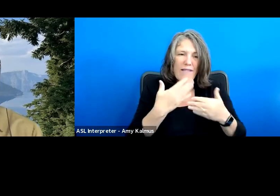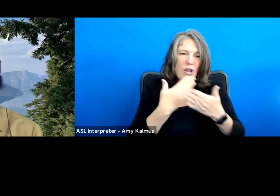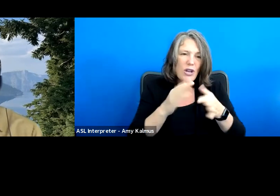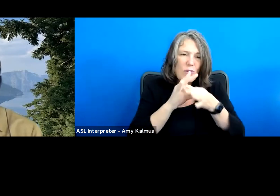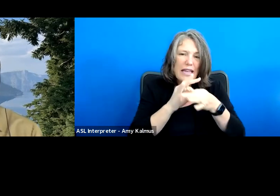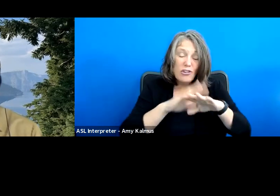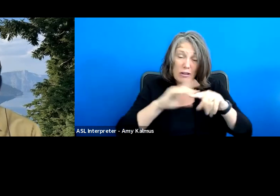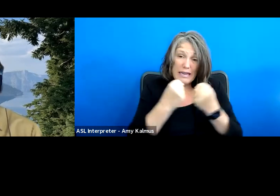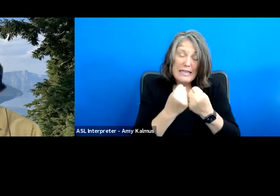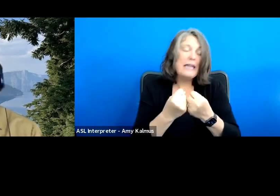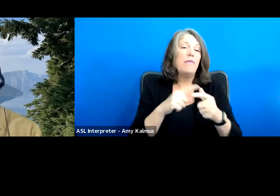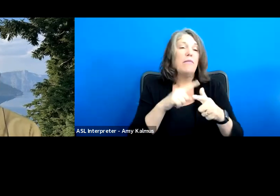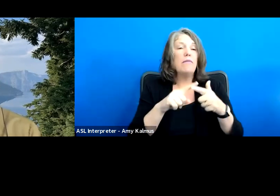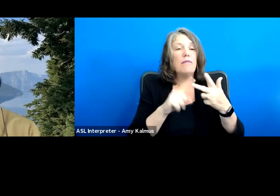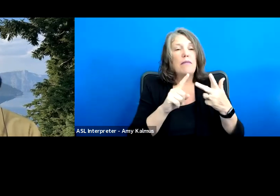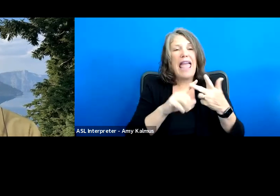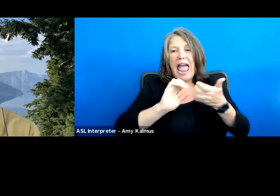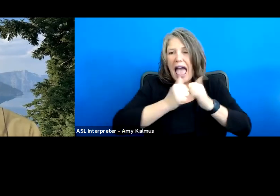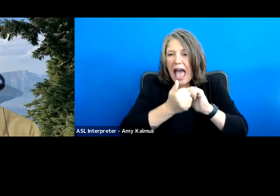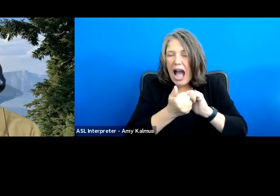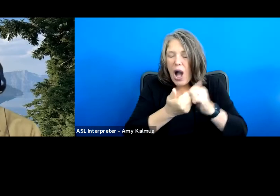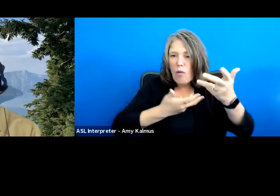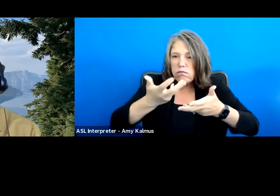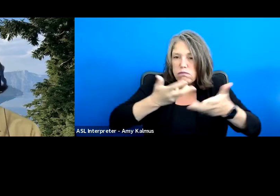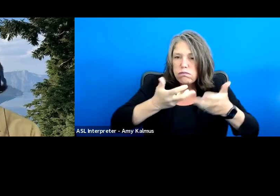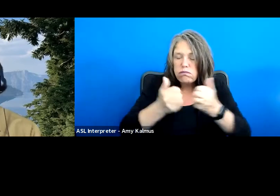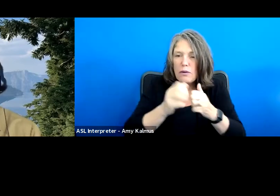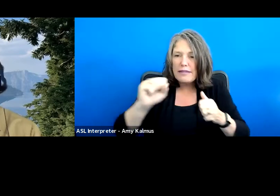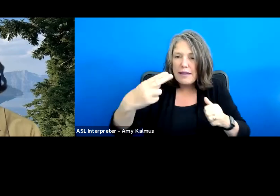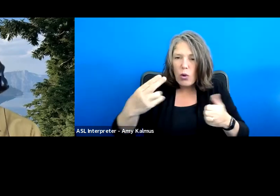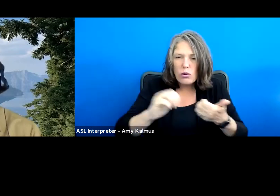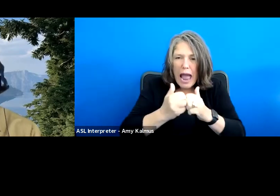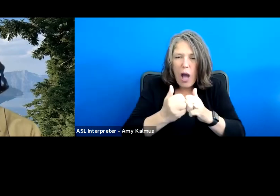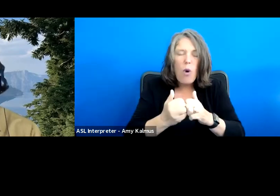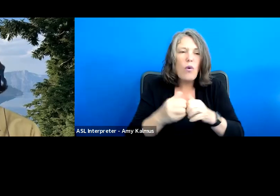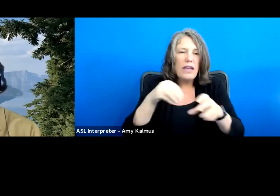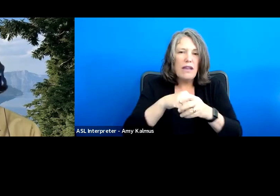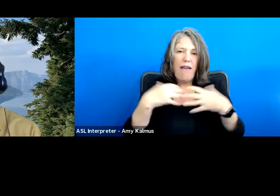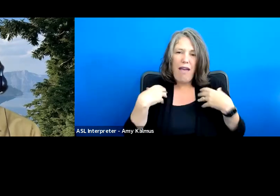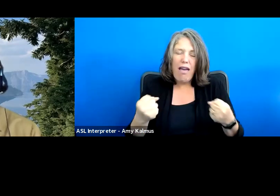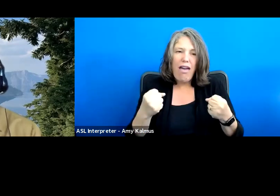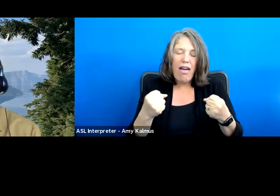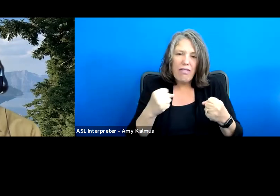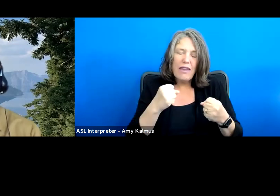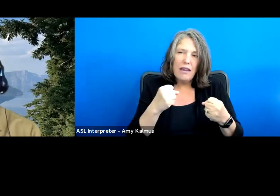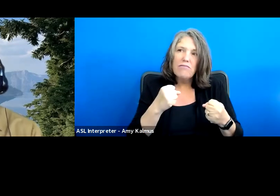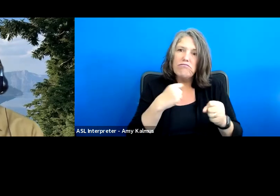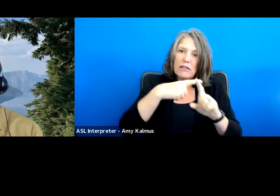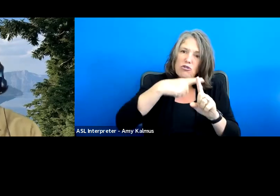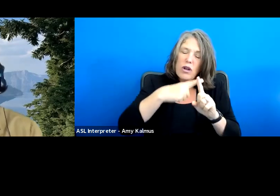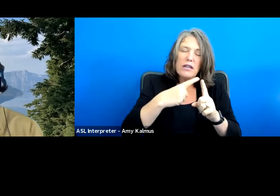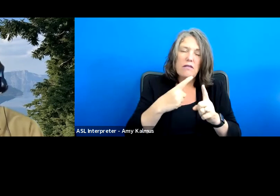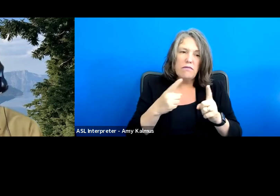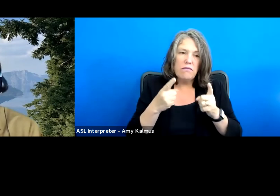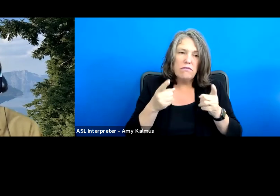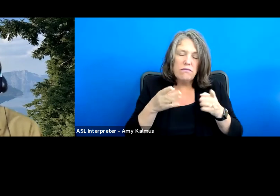on a team? How do you engage with a stakeholder in a healthy, constructive manner? And what I mean